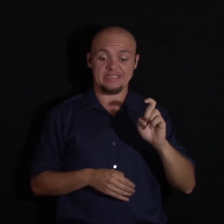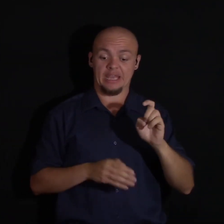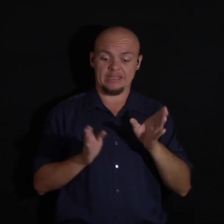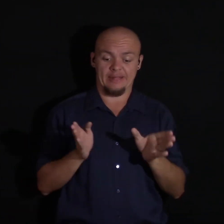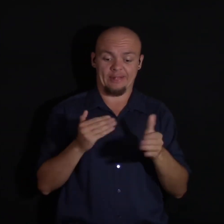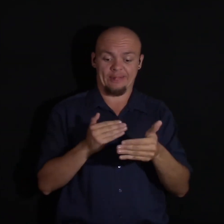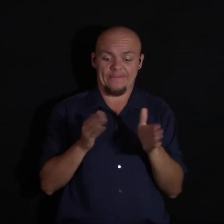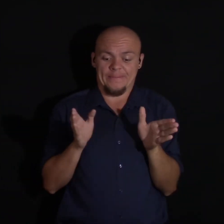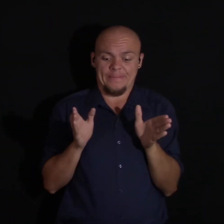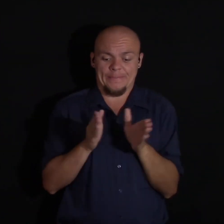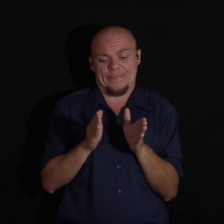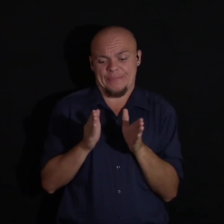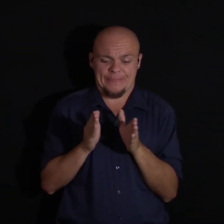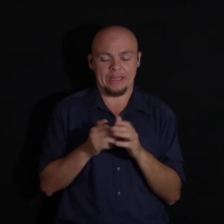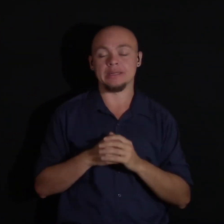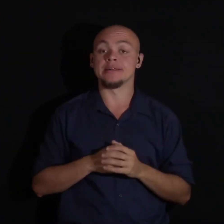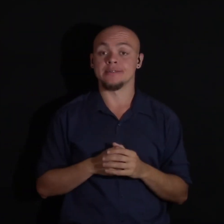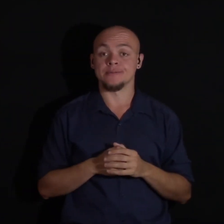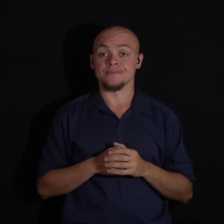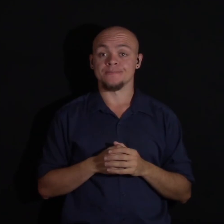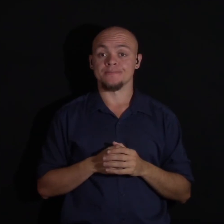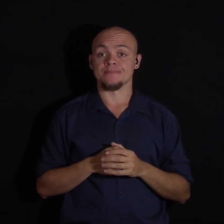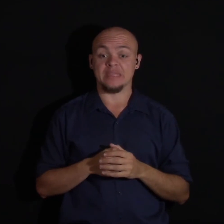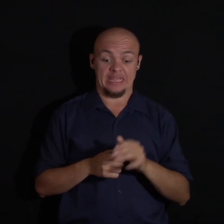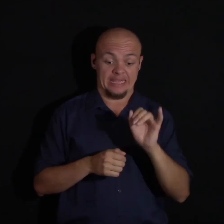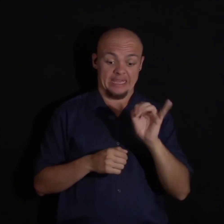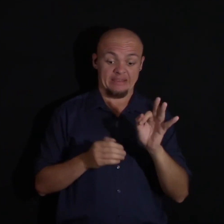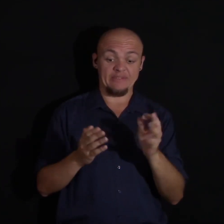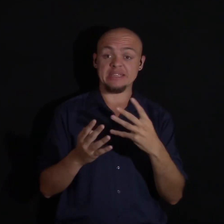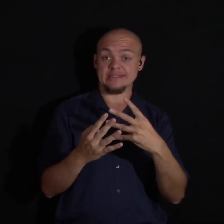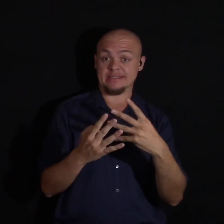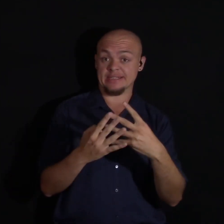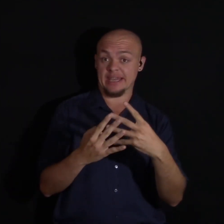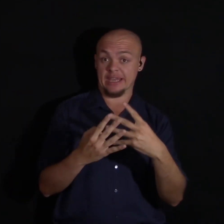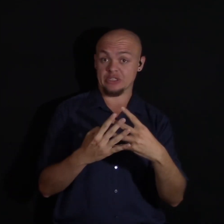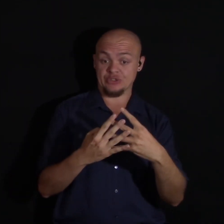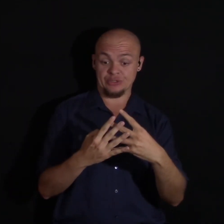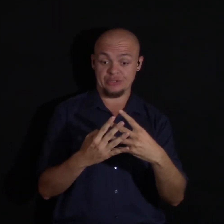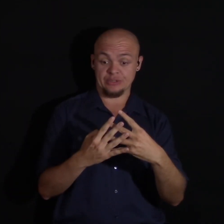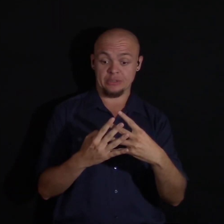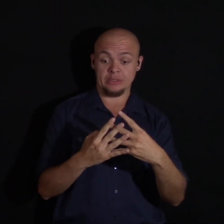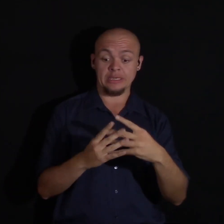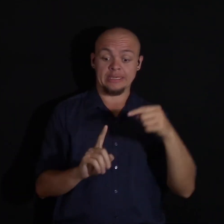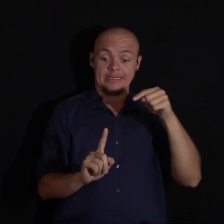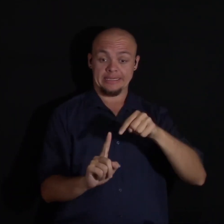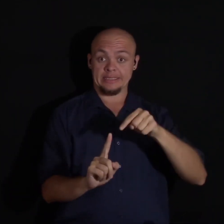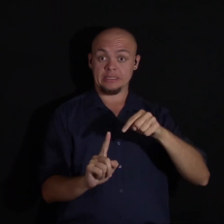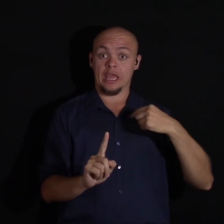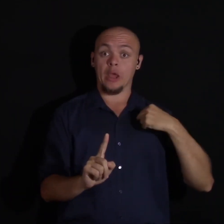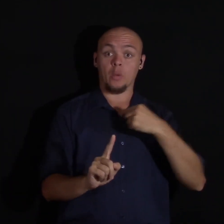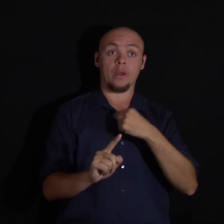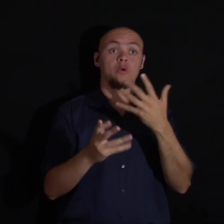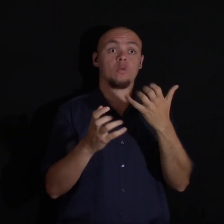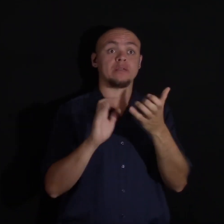way too small. And like anything that gets put in a cage, it and we want to be free.